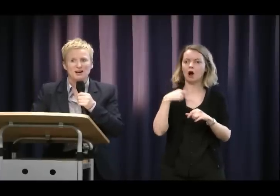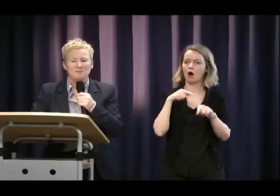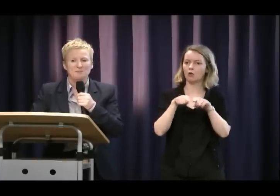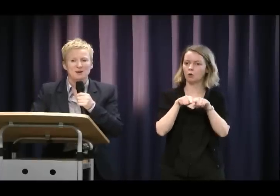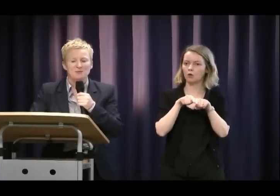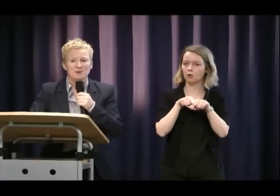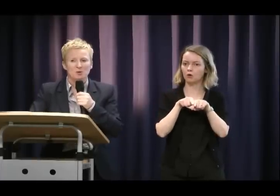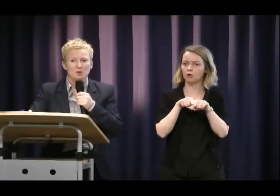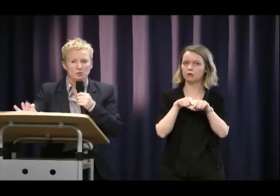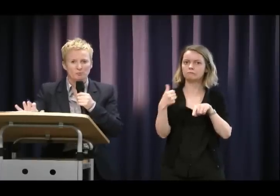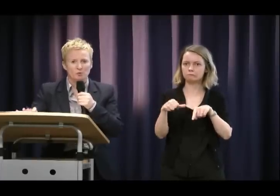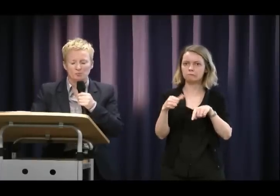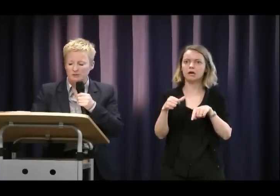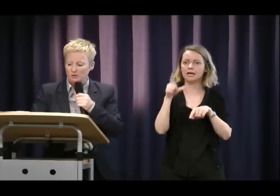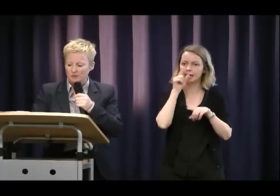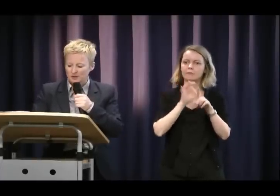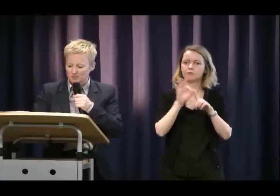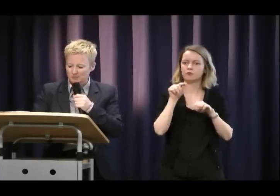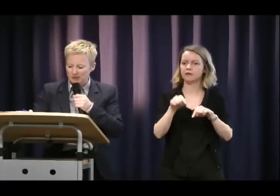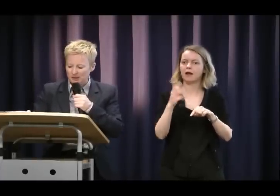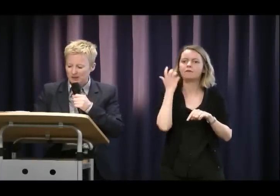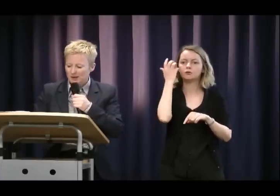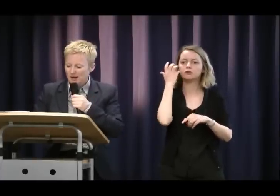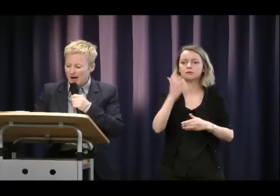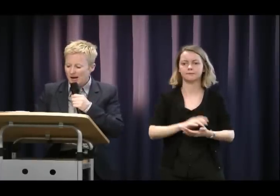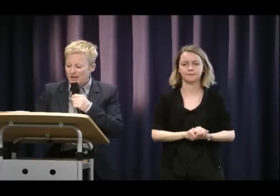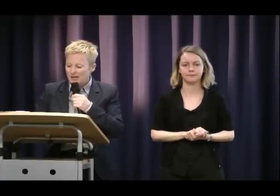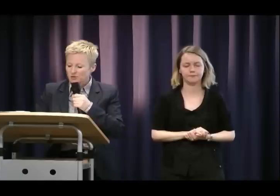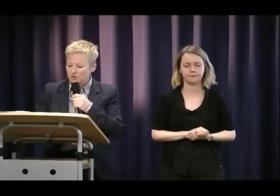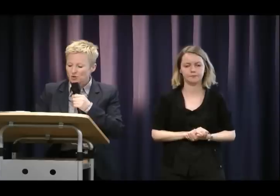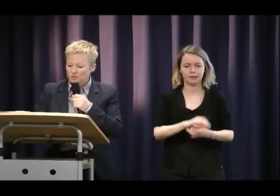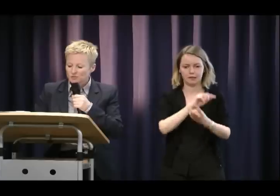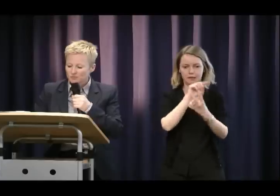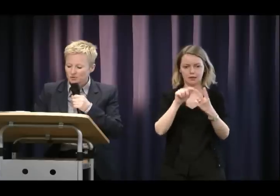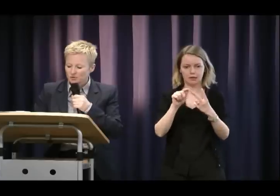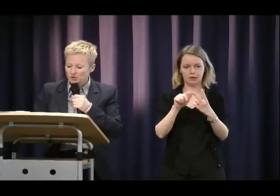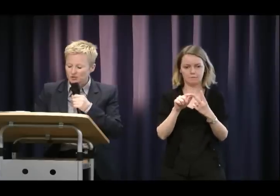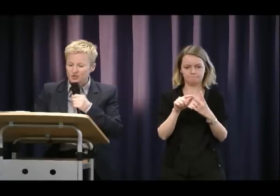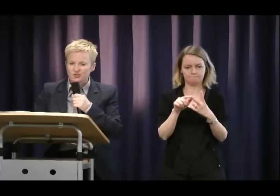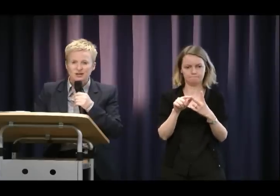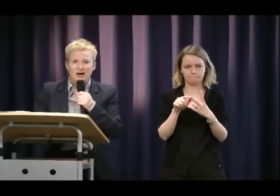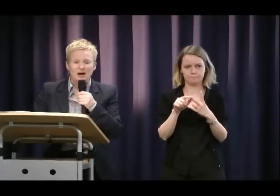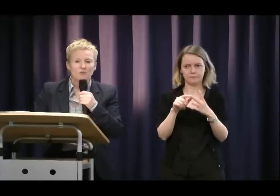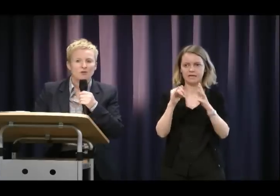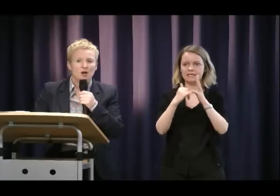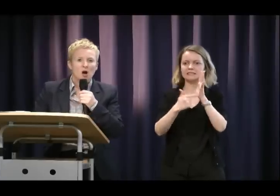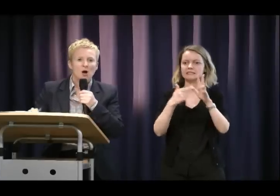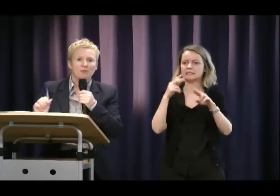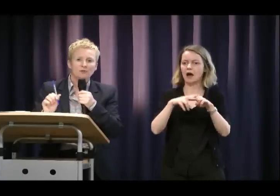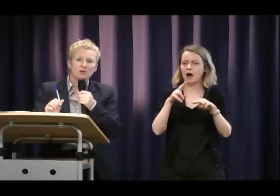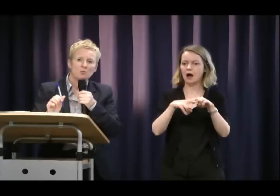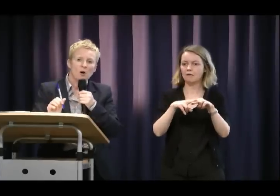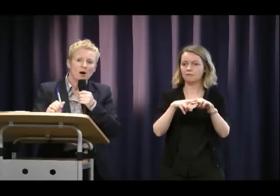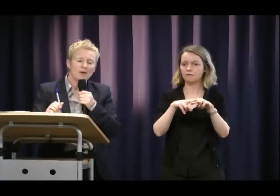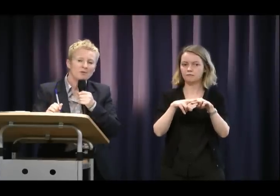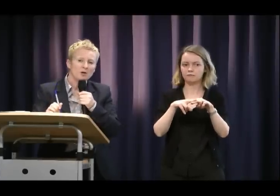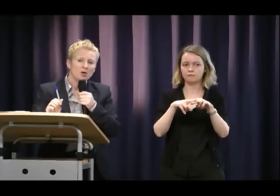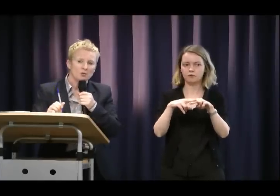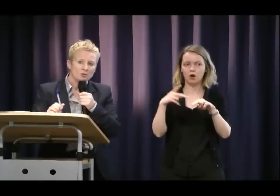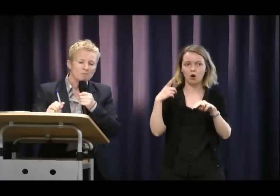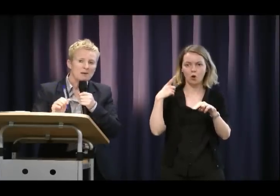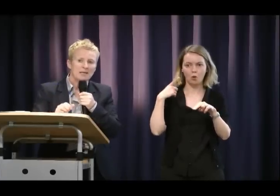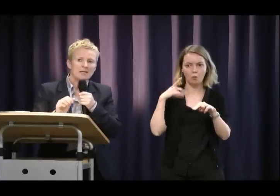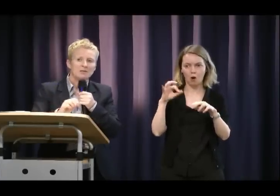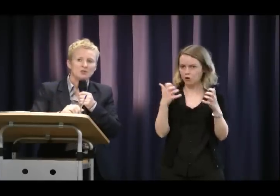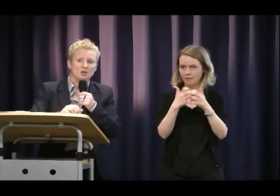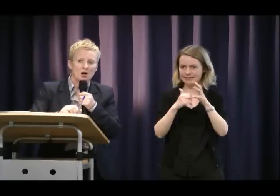learnt that we could have probably got that a bit better. In terms of the staff, I think why there are